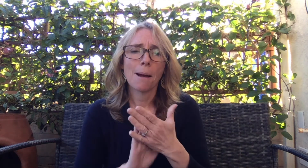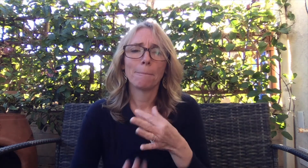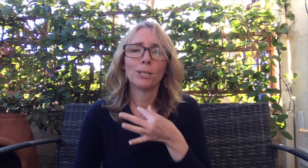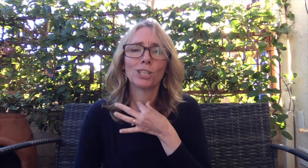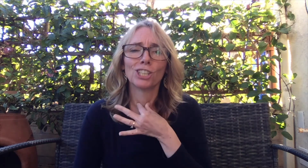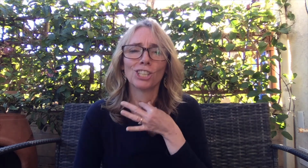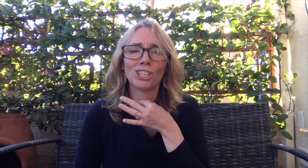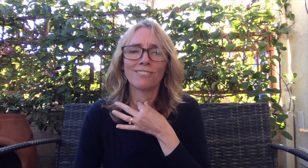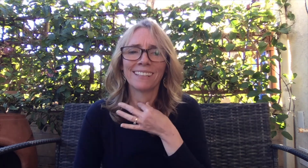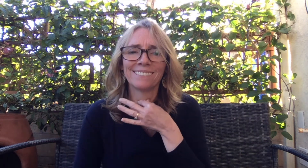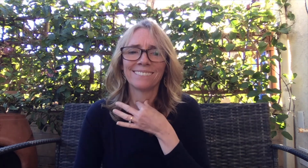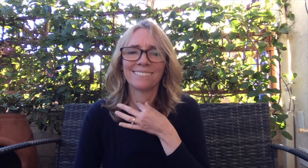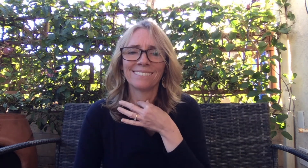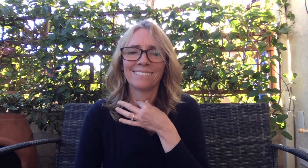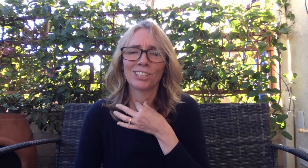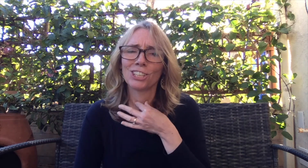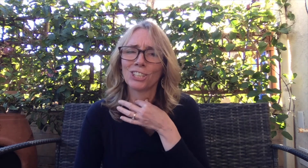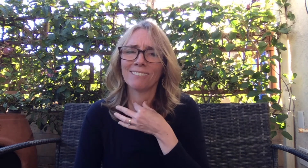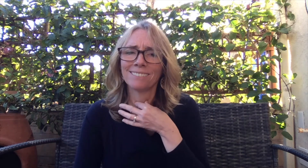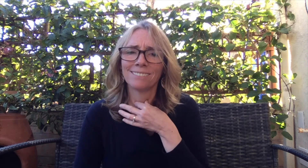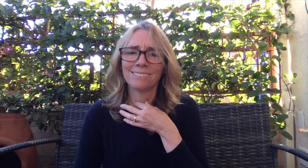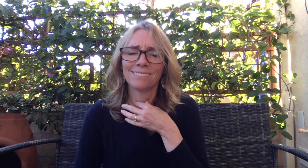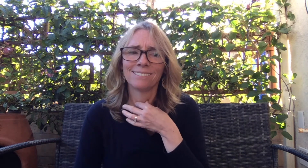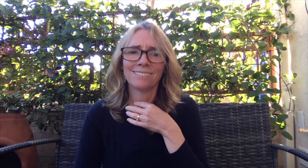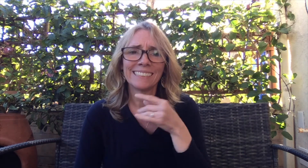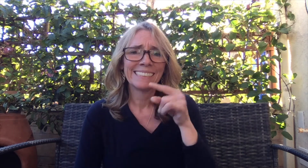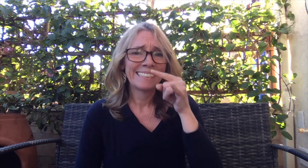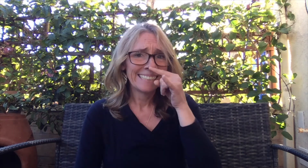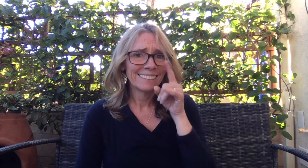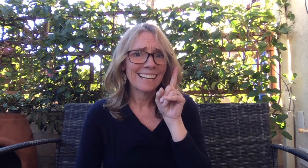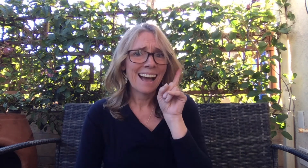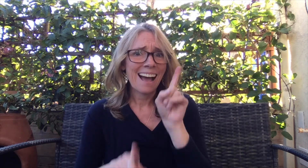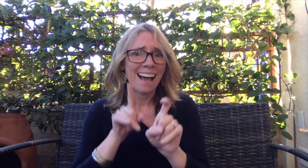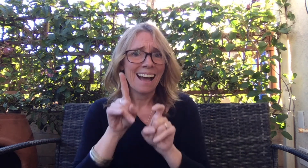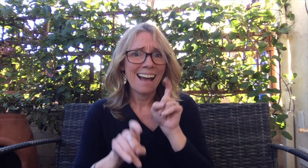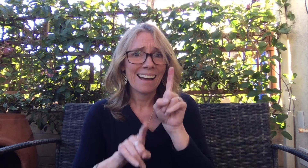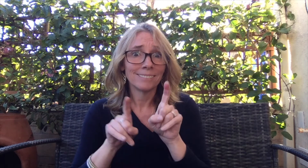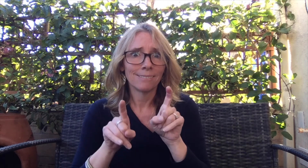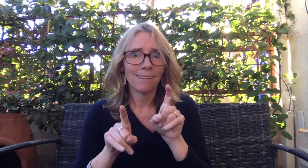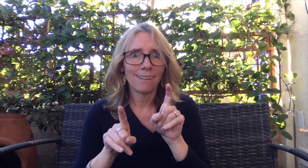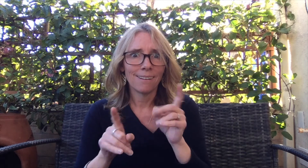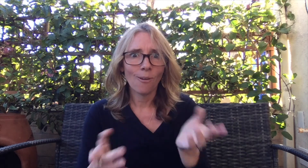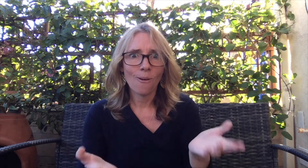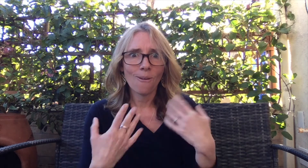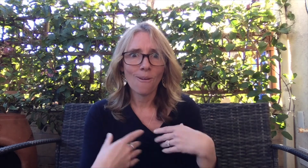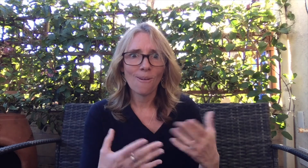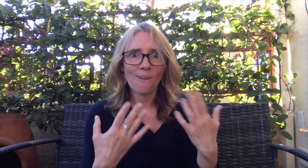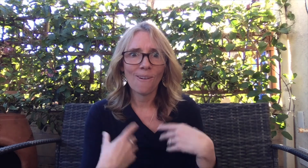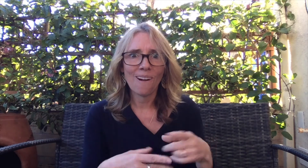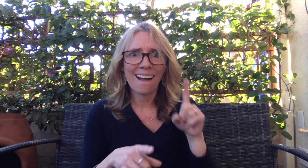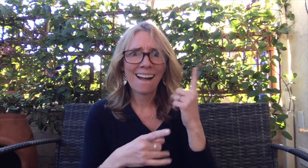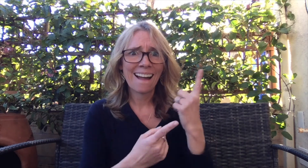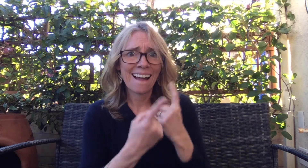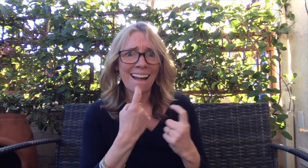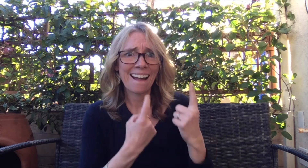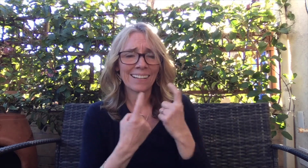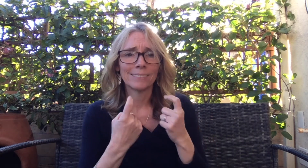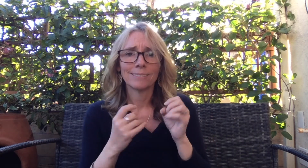children to become inquisitive, curious about the world around them, asking those